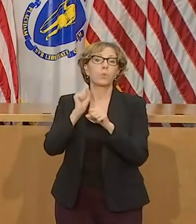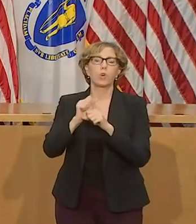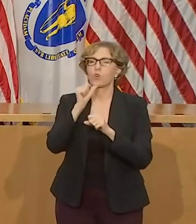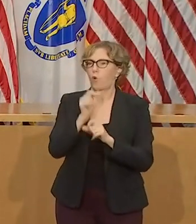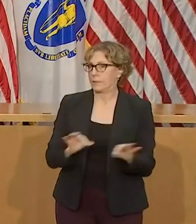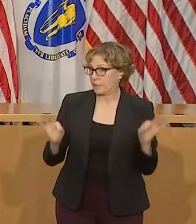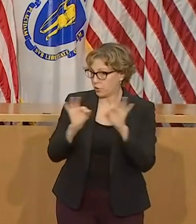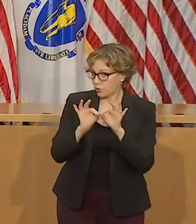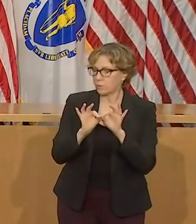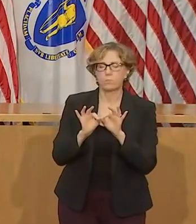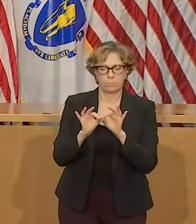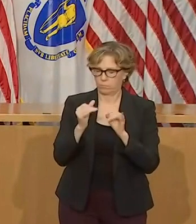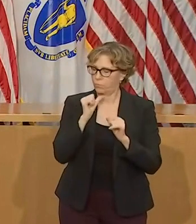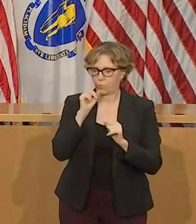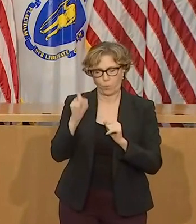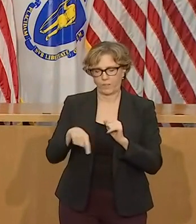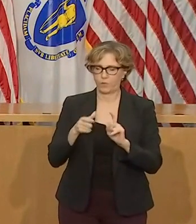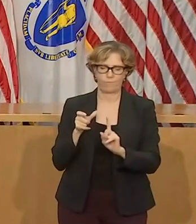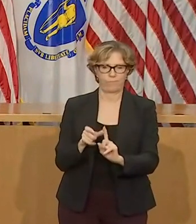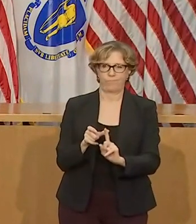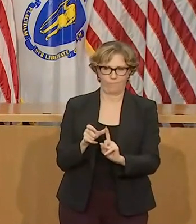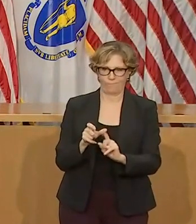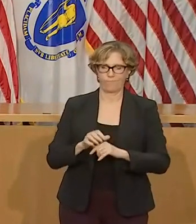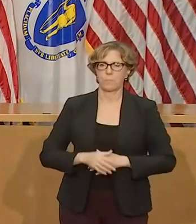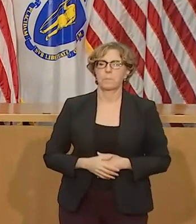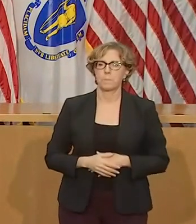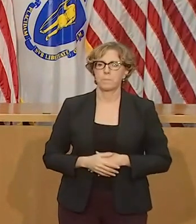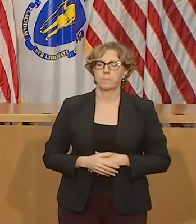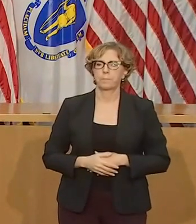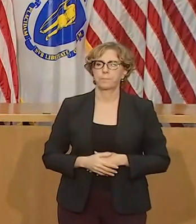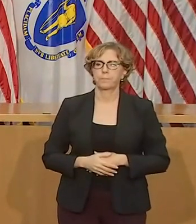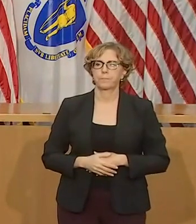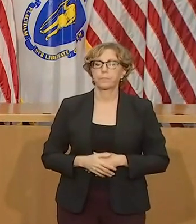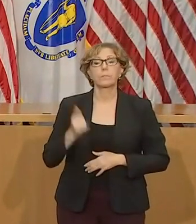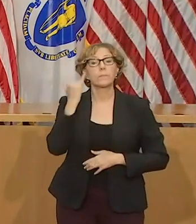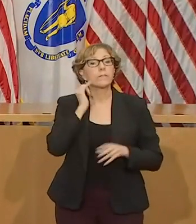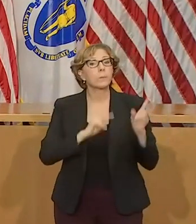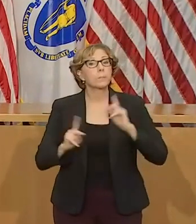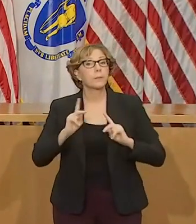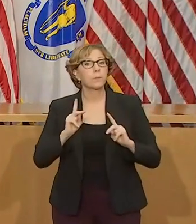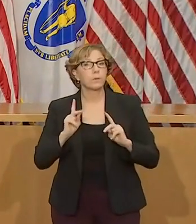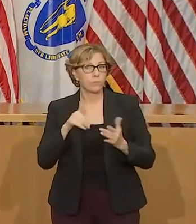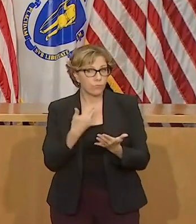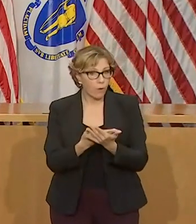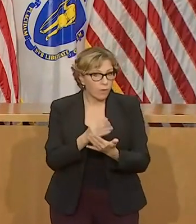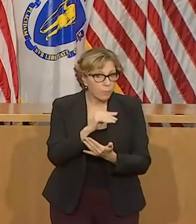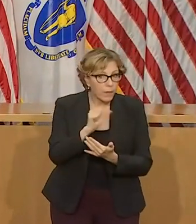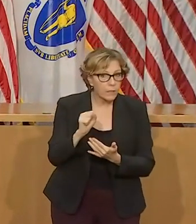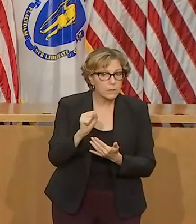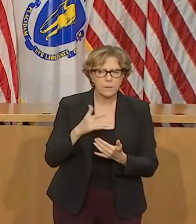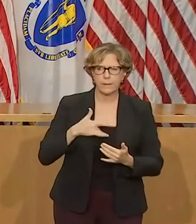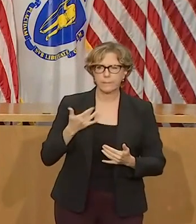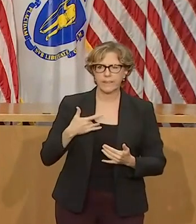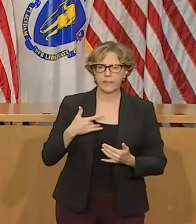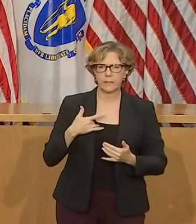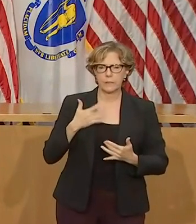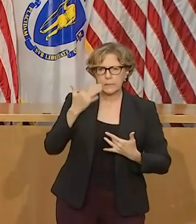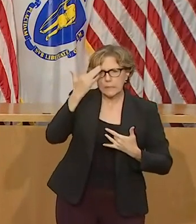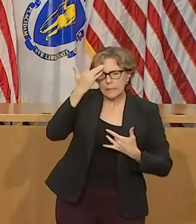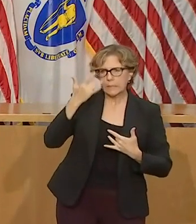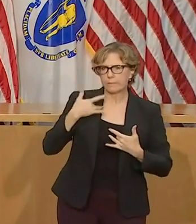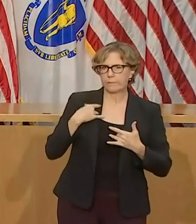are instructed not to travel to Massachusetts if they're displaying symptoms associated with COVID-19. We believe this